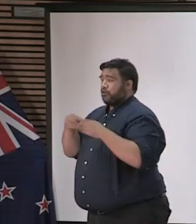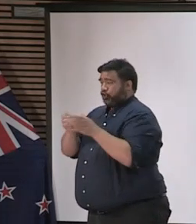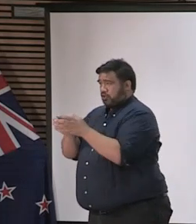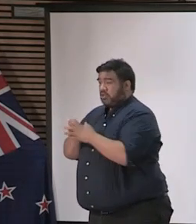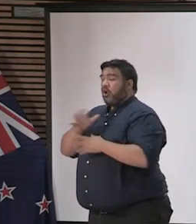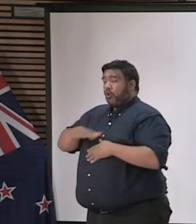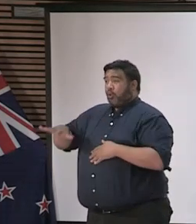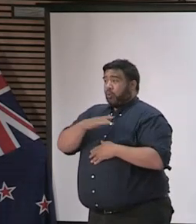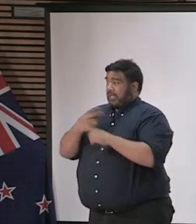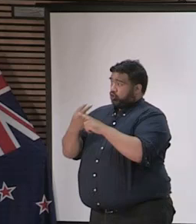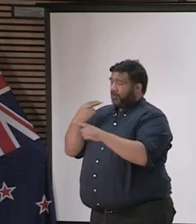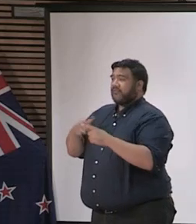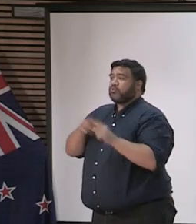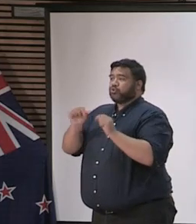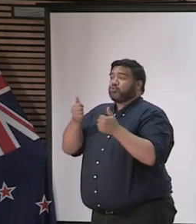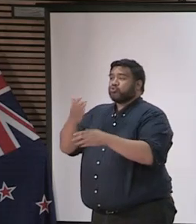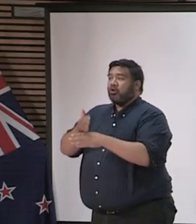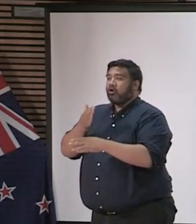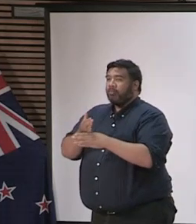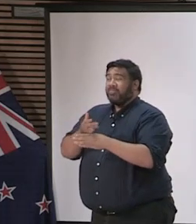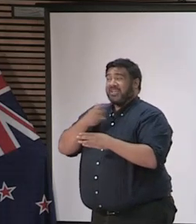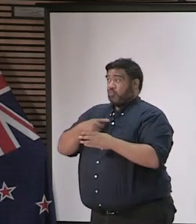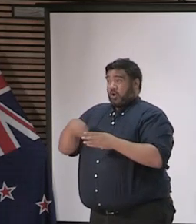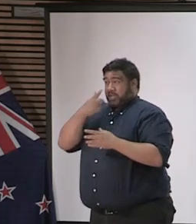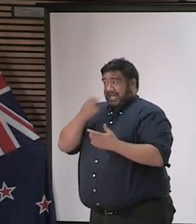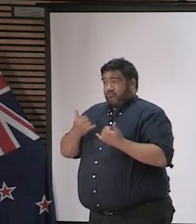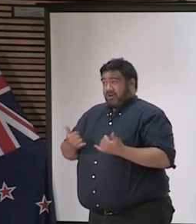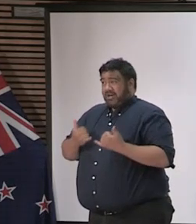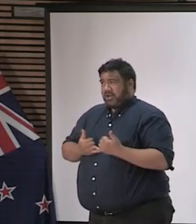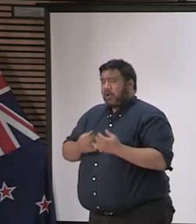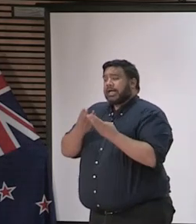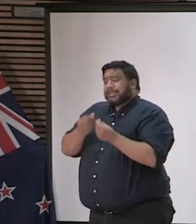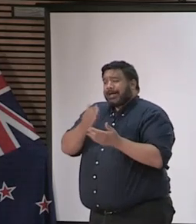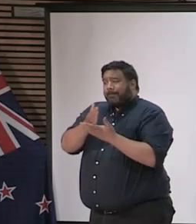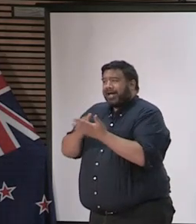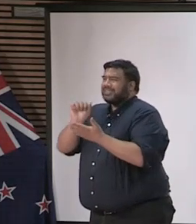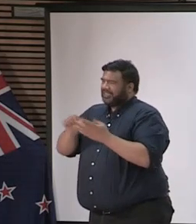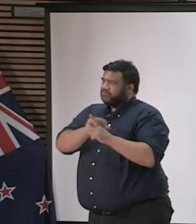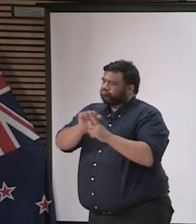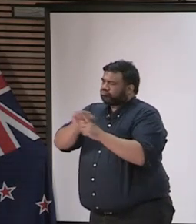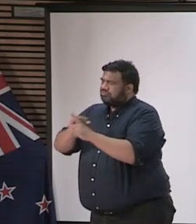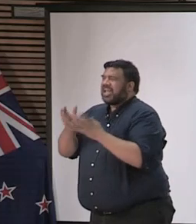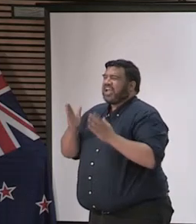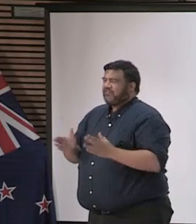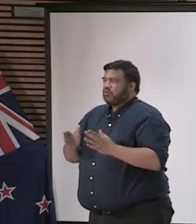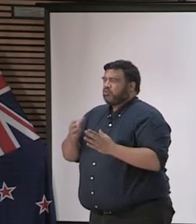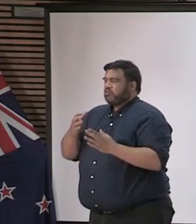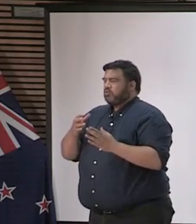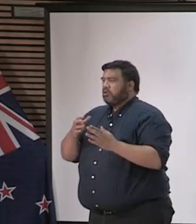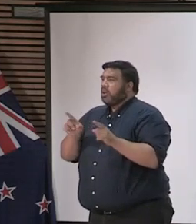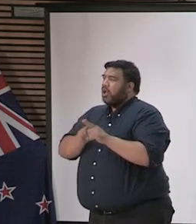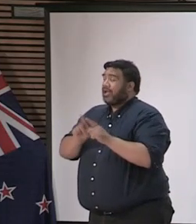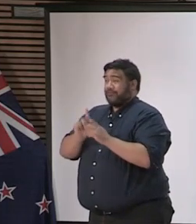are in the position we are in. Does it need to be strengthened in many areas? Yes, it does, and in particular, strengthening the sort of the